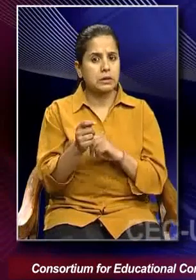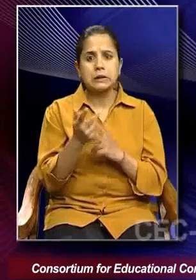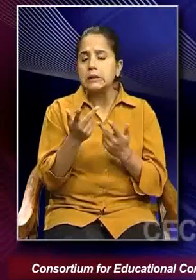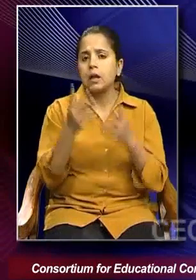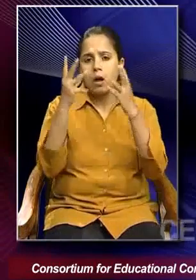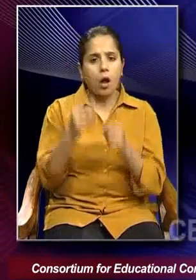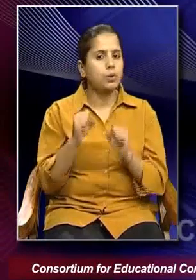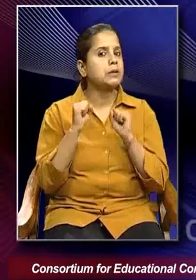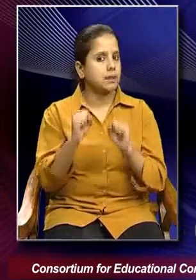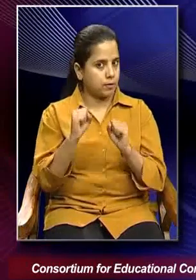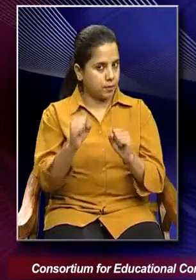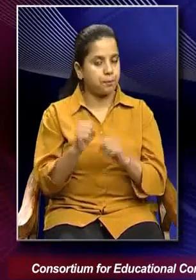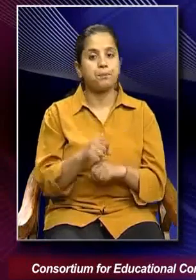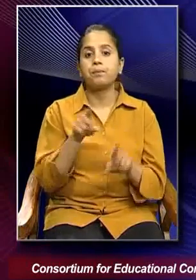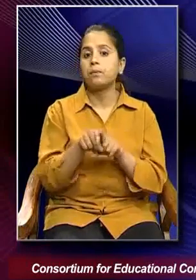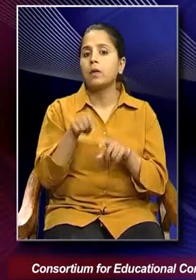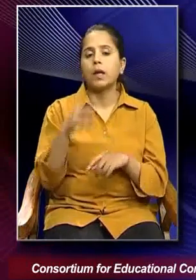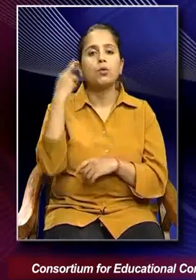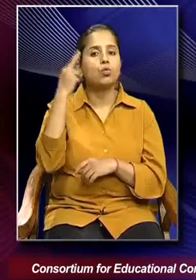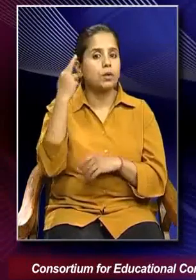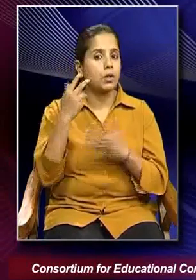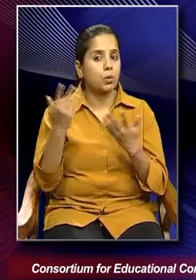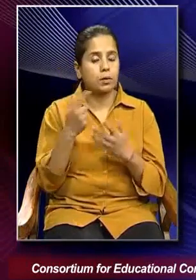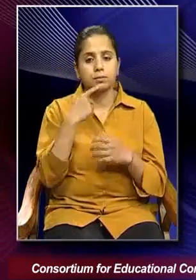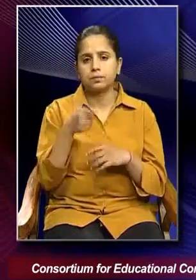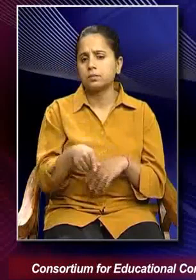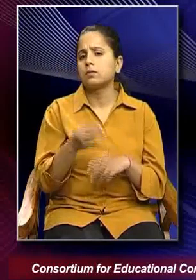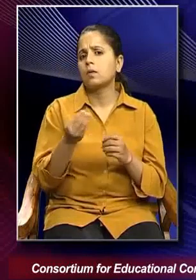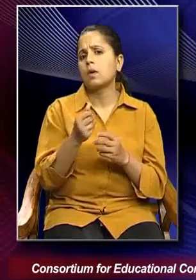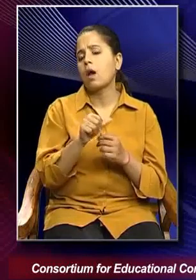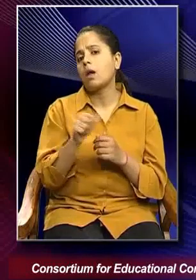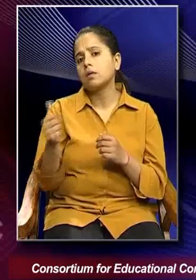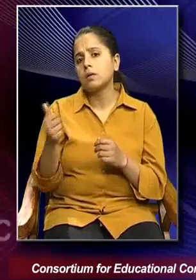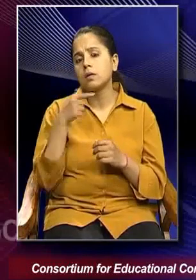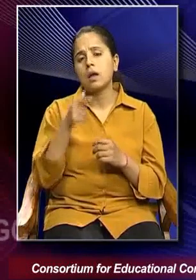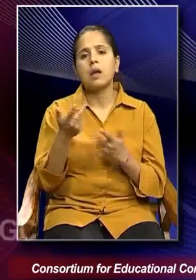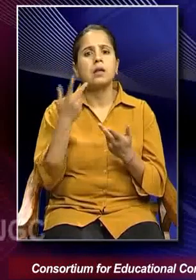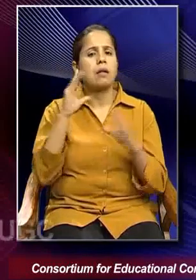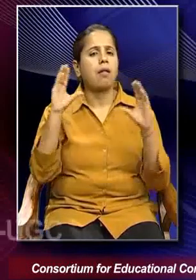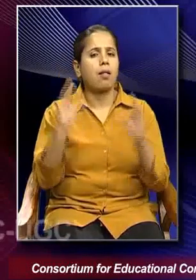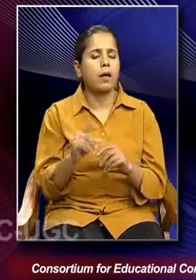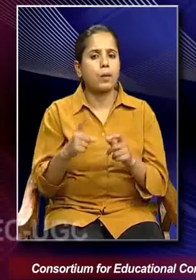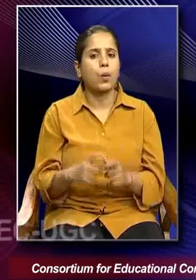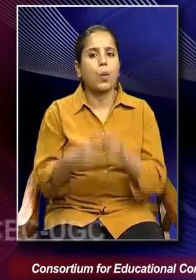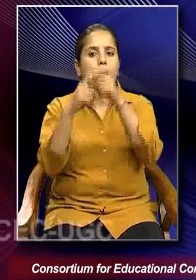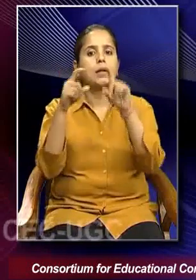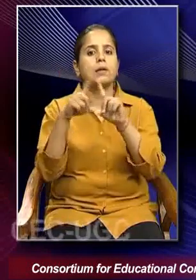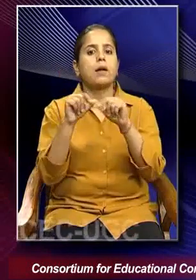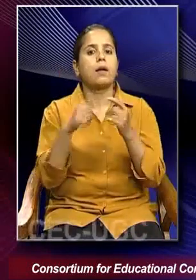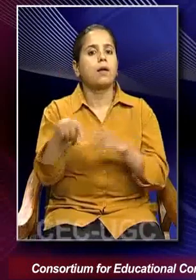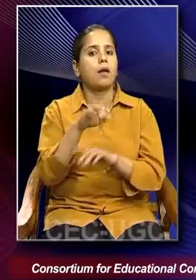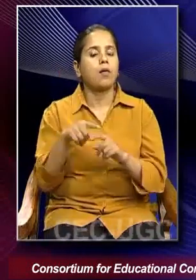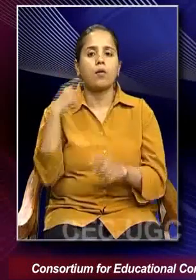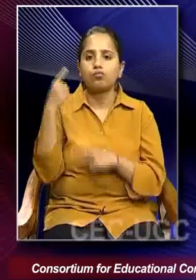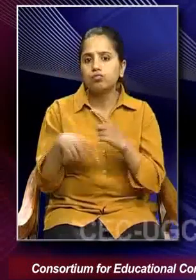challenging. And part of the reason is that there is dearth of quality data on